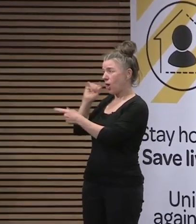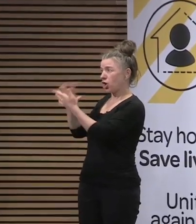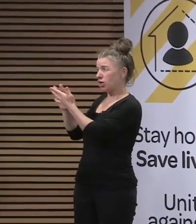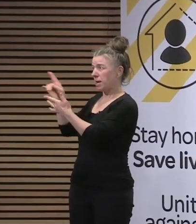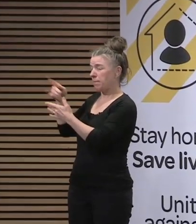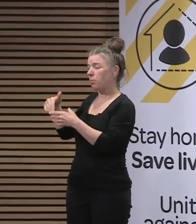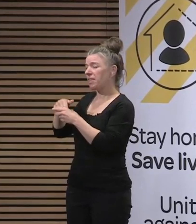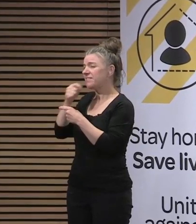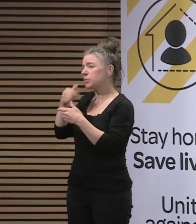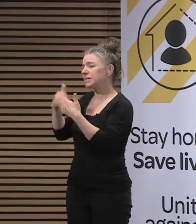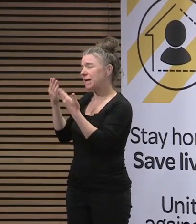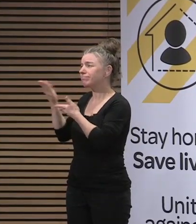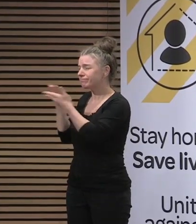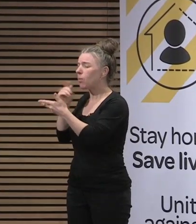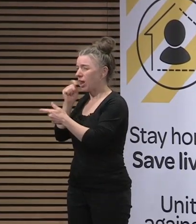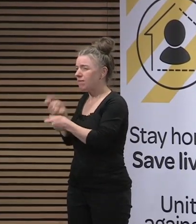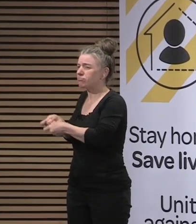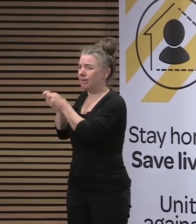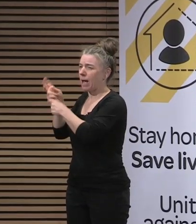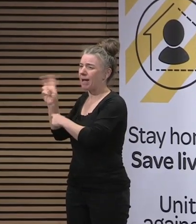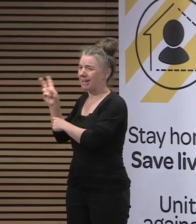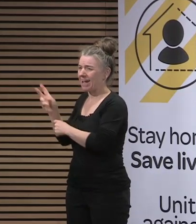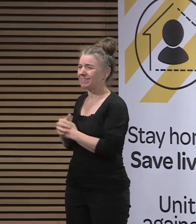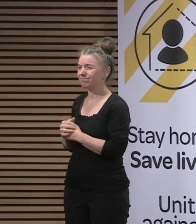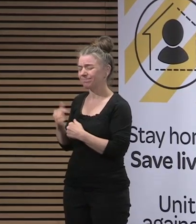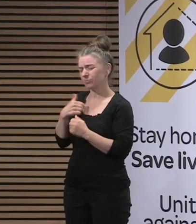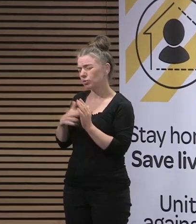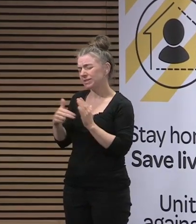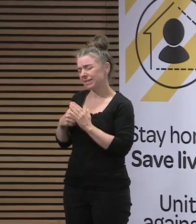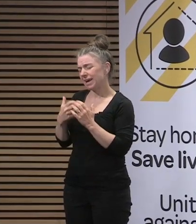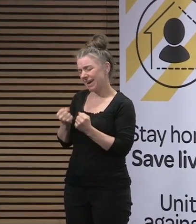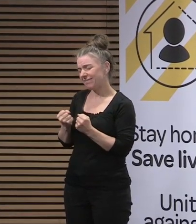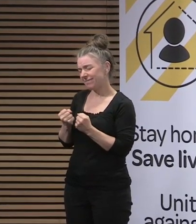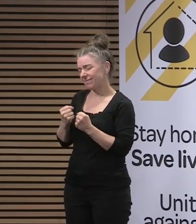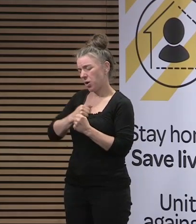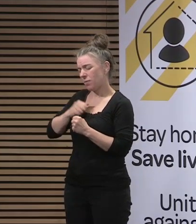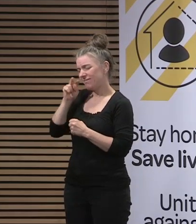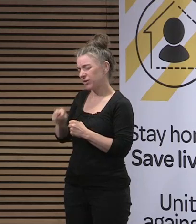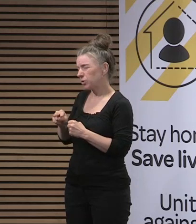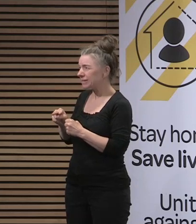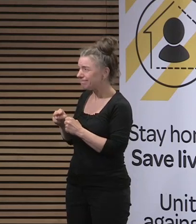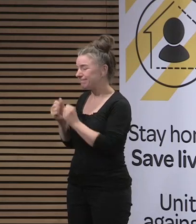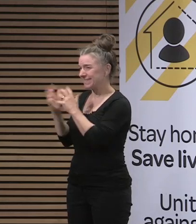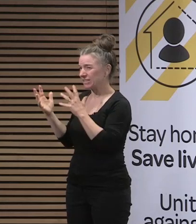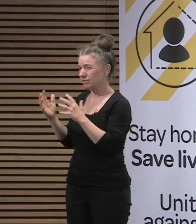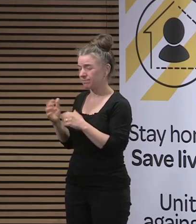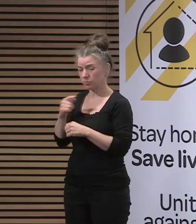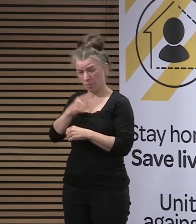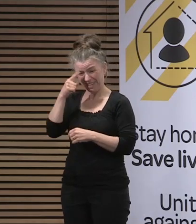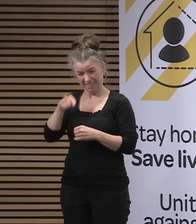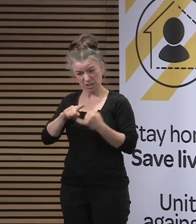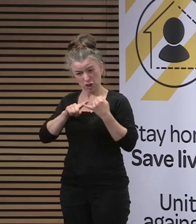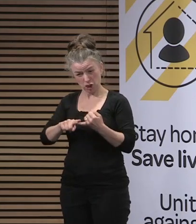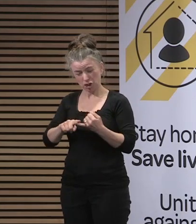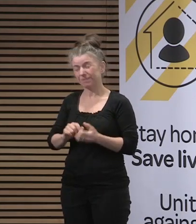sometime over the next few days, and we'll raise it again. It's something consistent for us. Do you think that's situation could become Very urgent. You